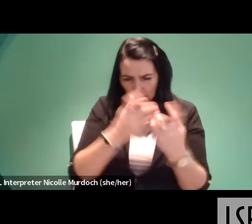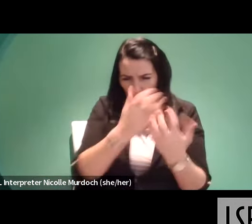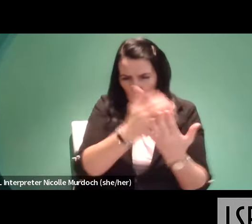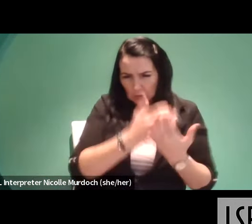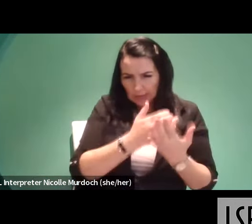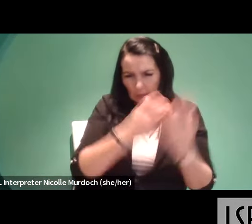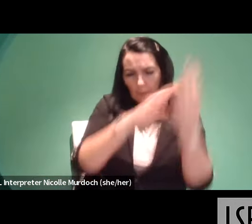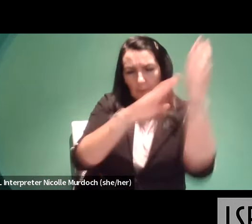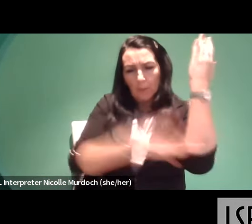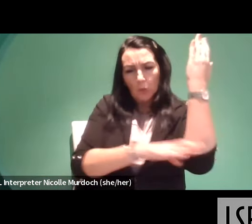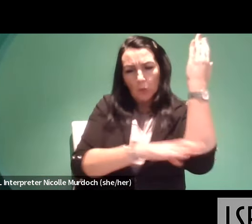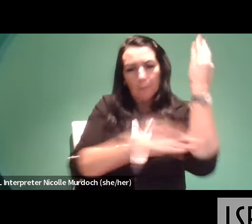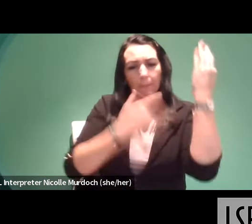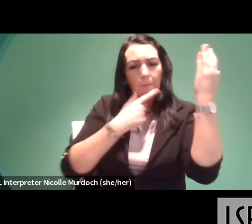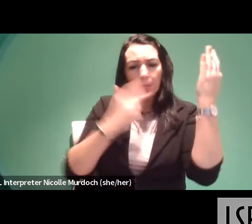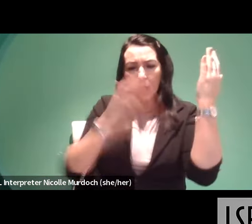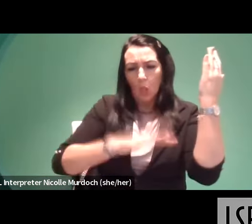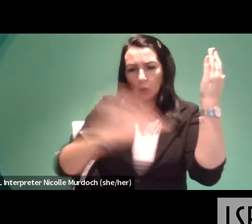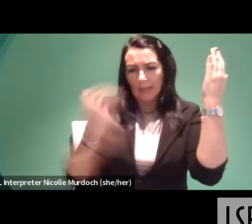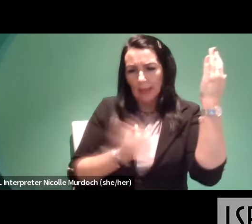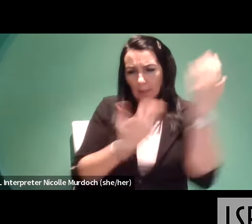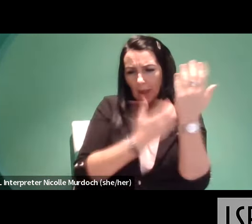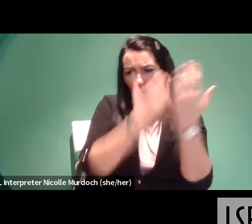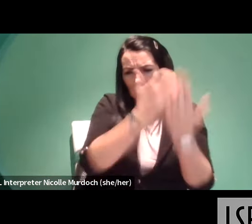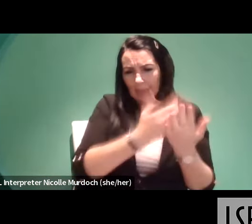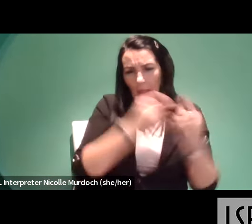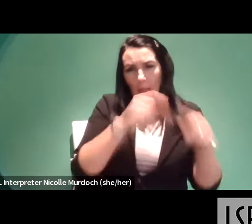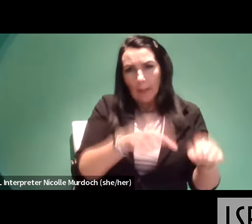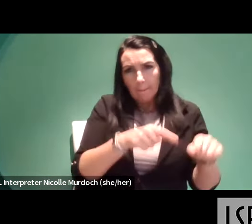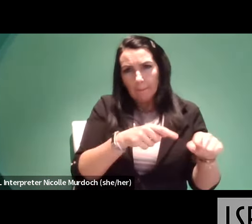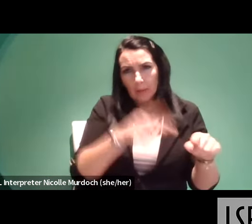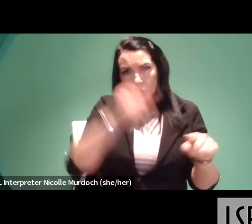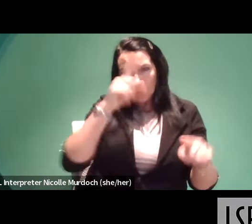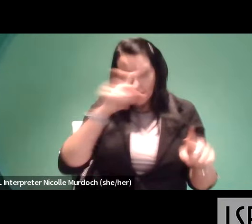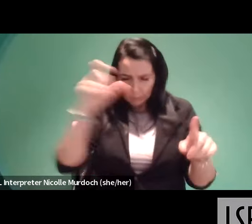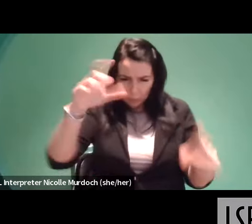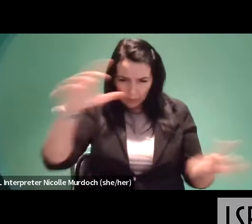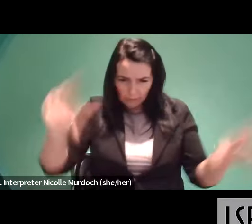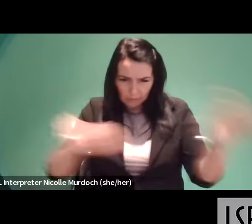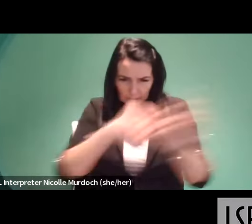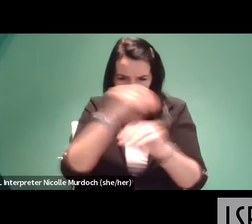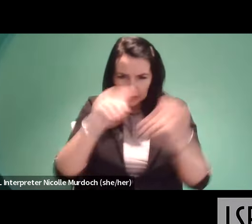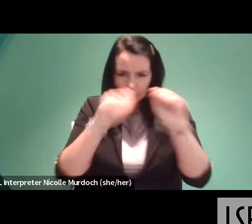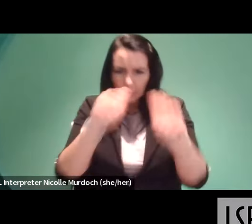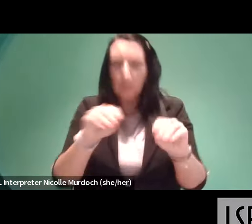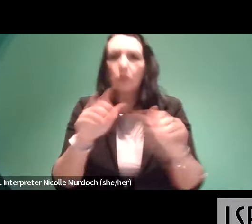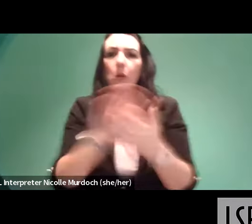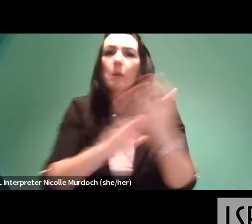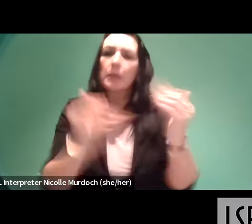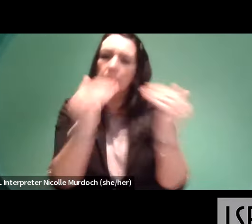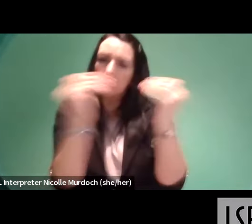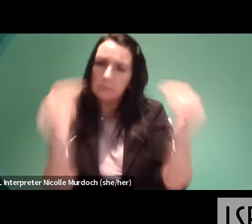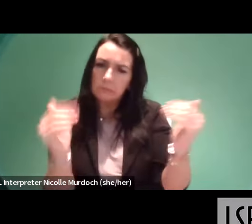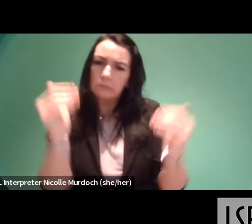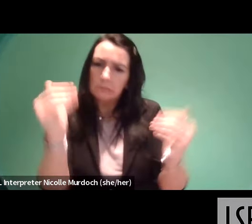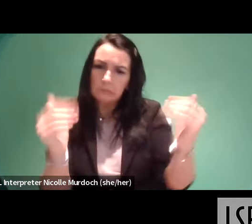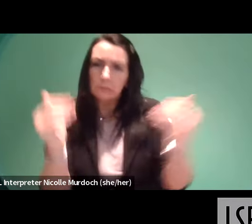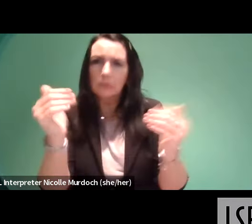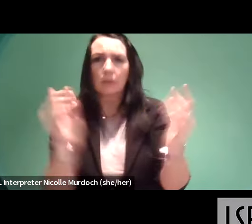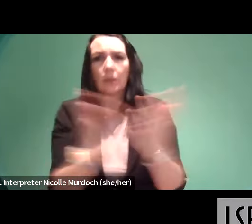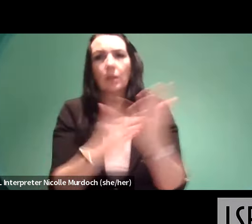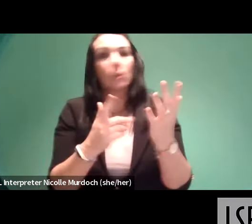bottom? So you build a progressive system into the way you do it, and then design it so that you're disincentivizing people from